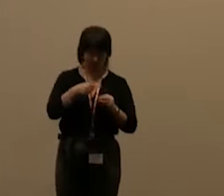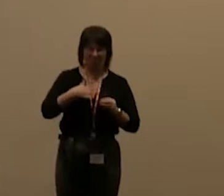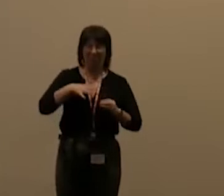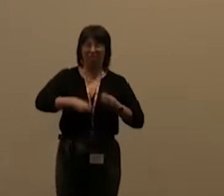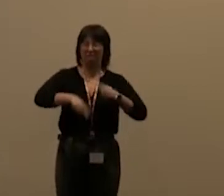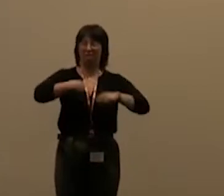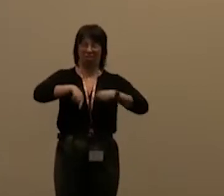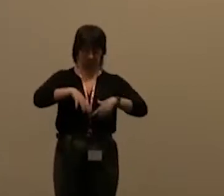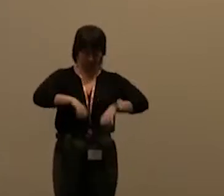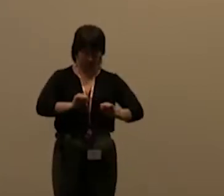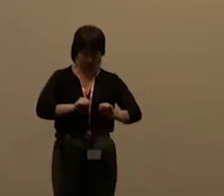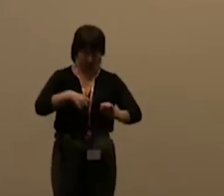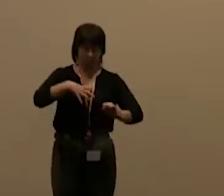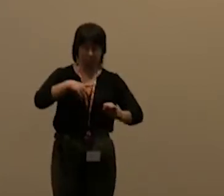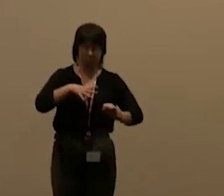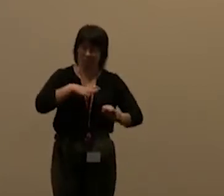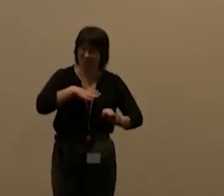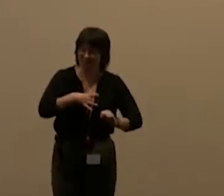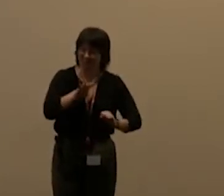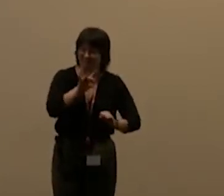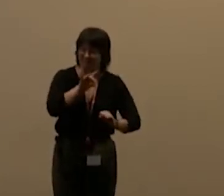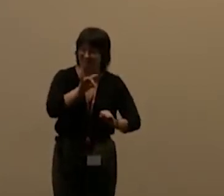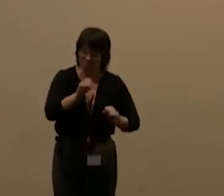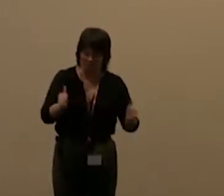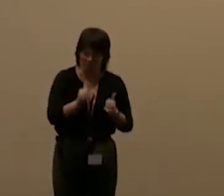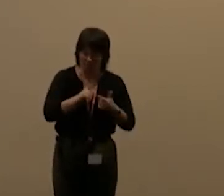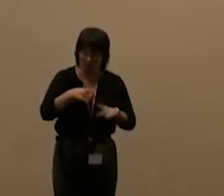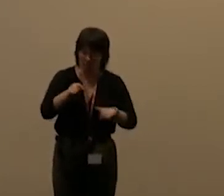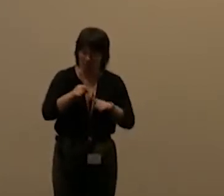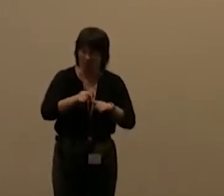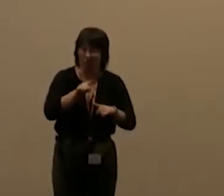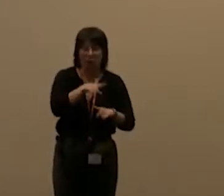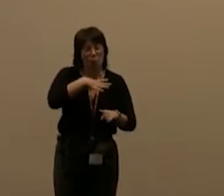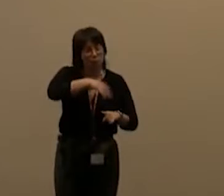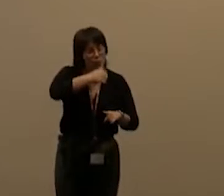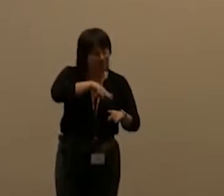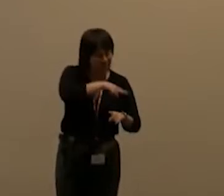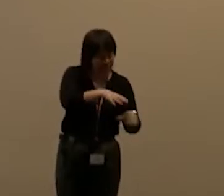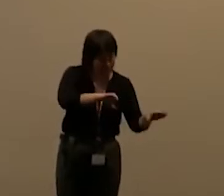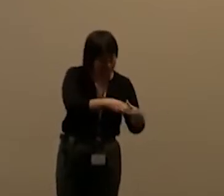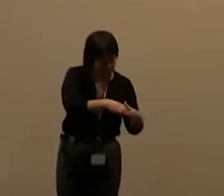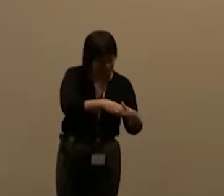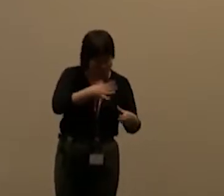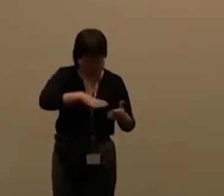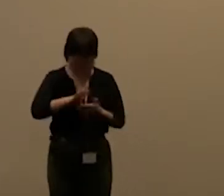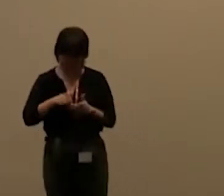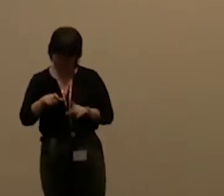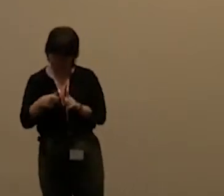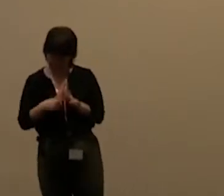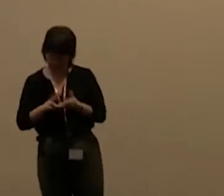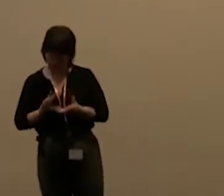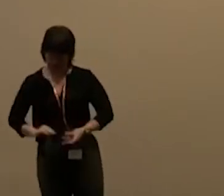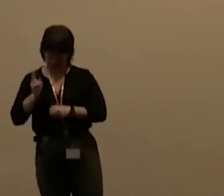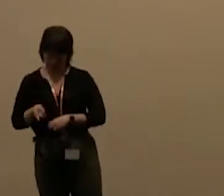man, I already have this invoicing solution built in, say, Power Apps or whatever, and if I want to use this in Teams, I'm going to have to go Dataverse for Teams and